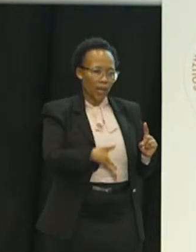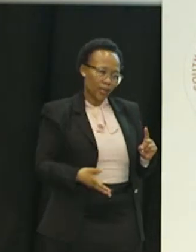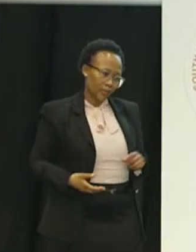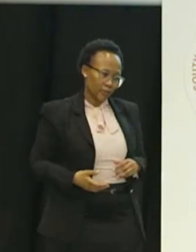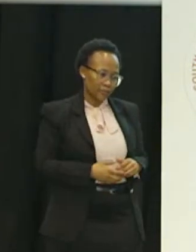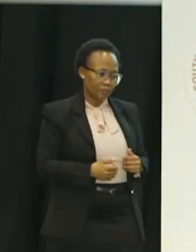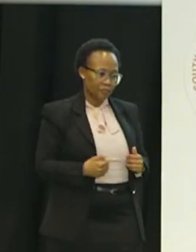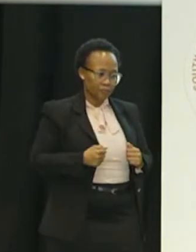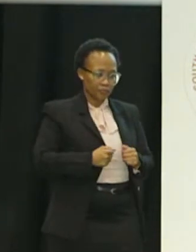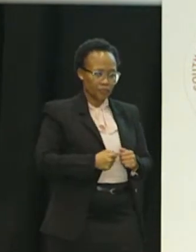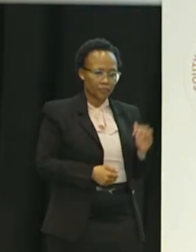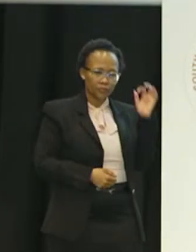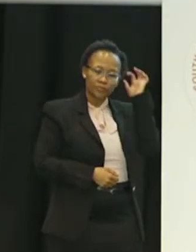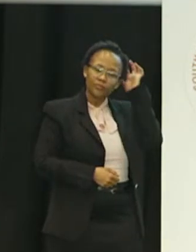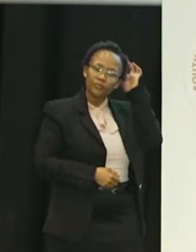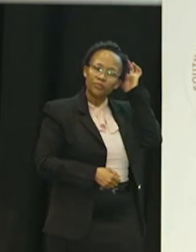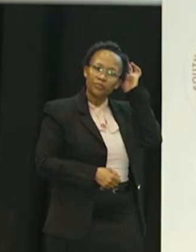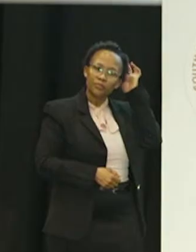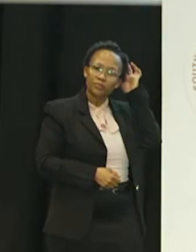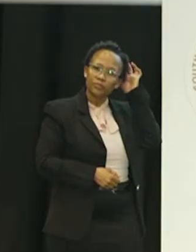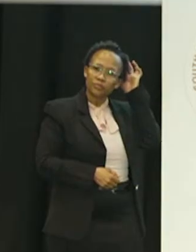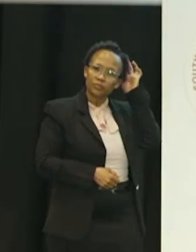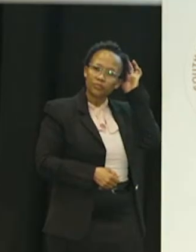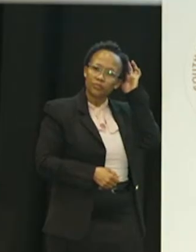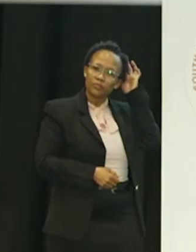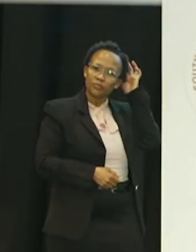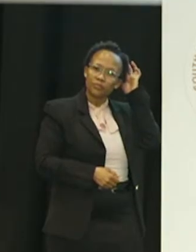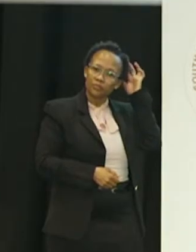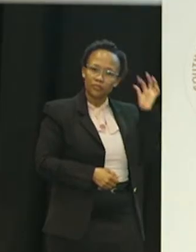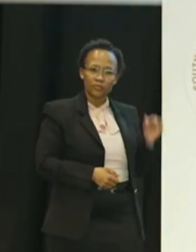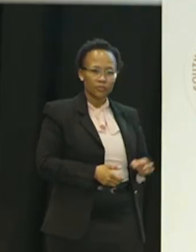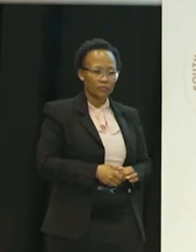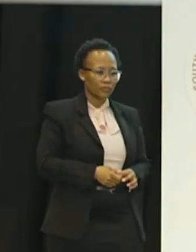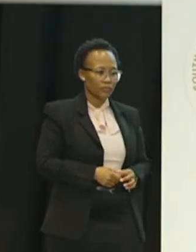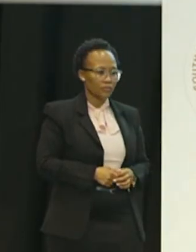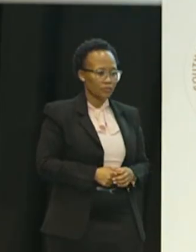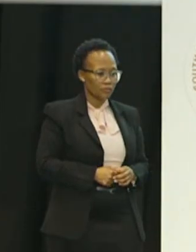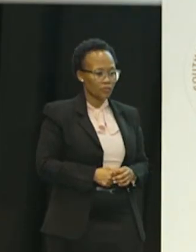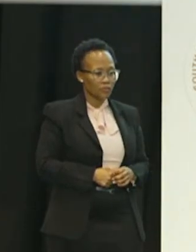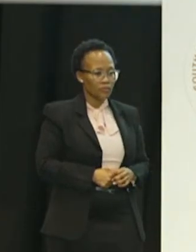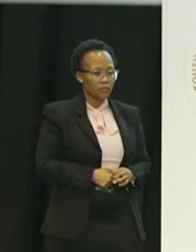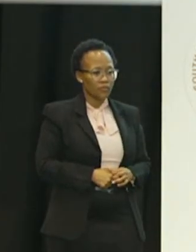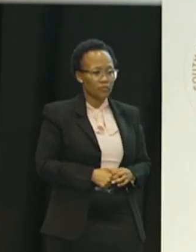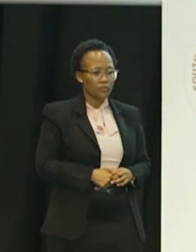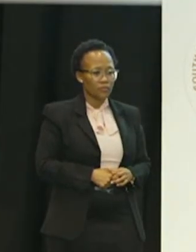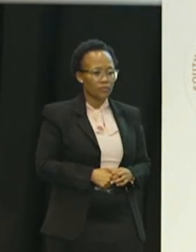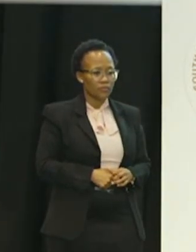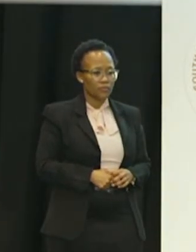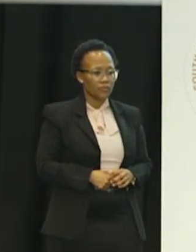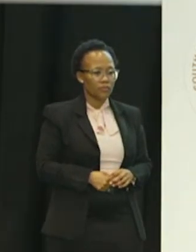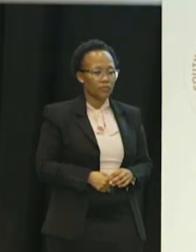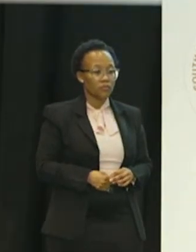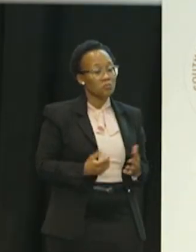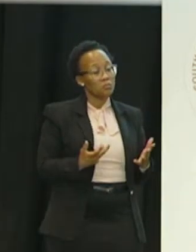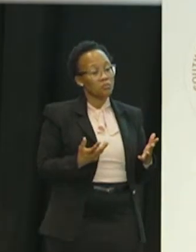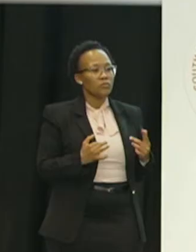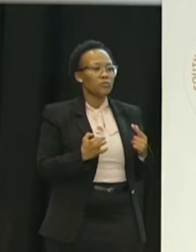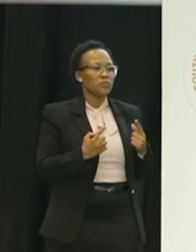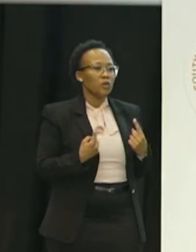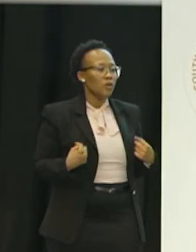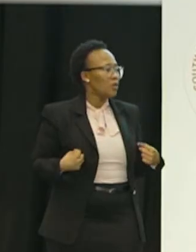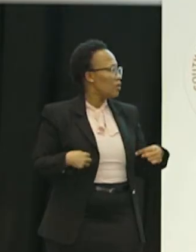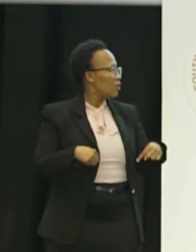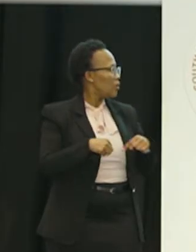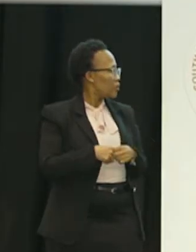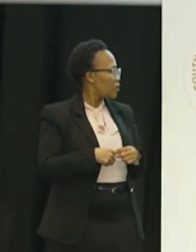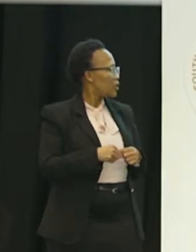Yeah, so again, what we need is that all facility staff, I think which has started already, Sister Passy would go into